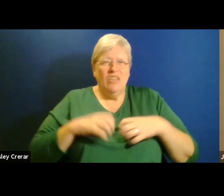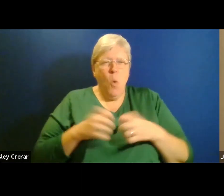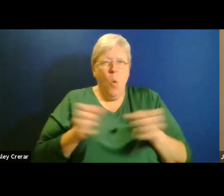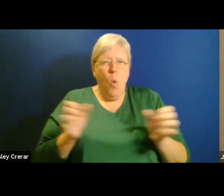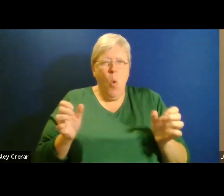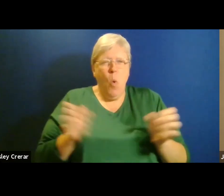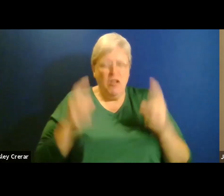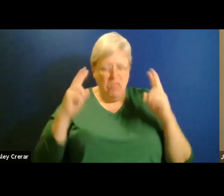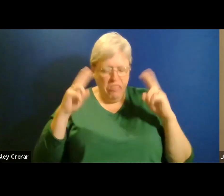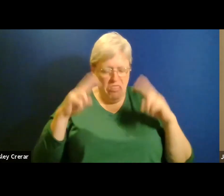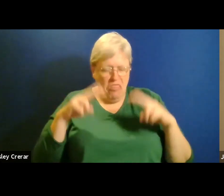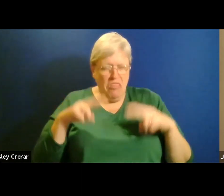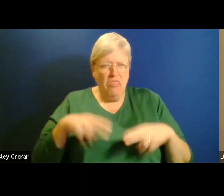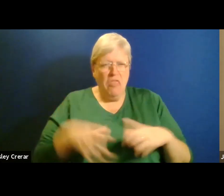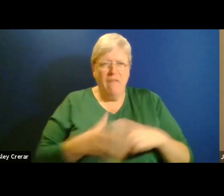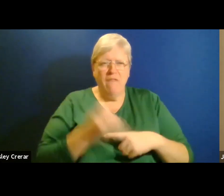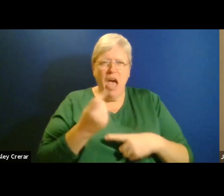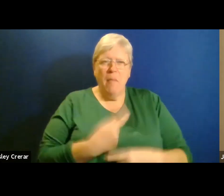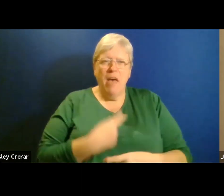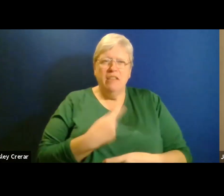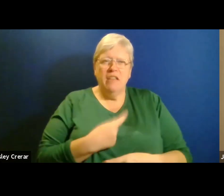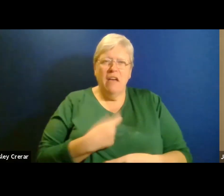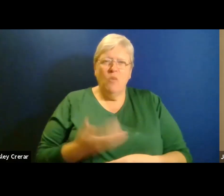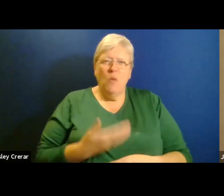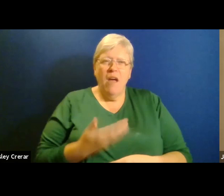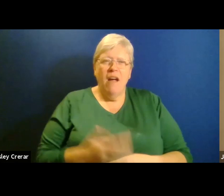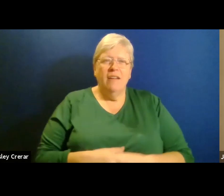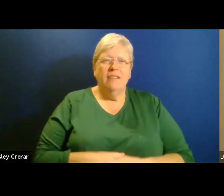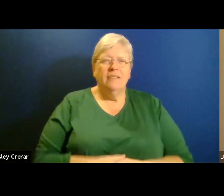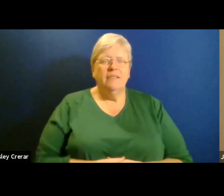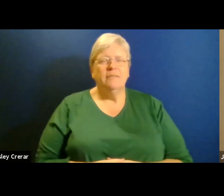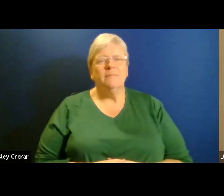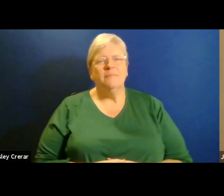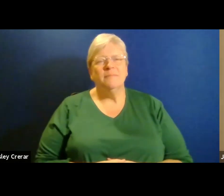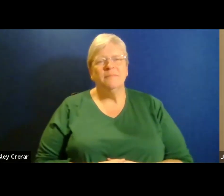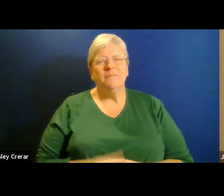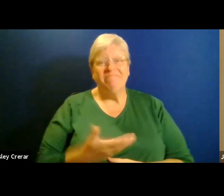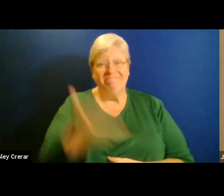the tendrils, hoping to find myself within. So there you go.